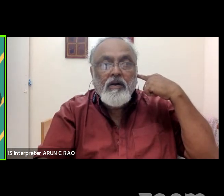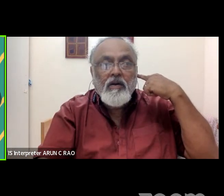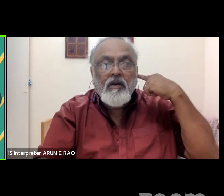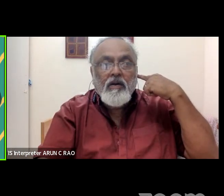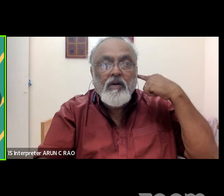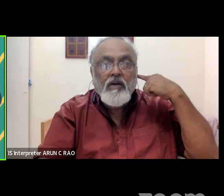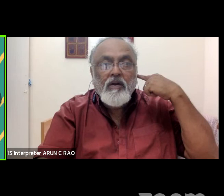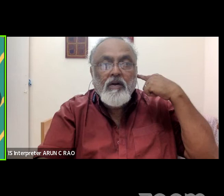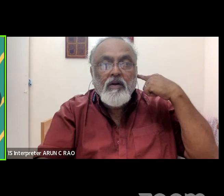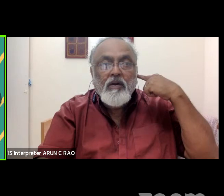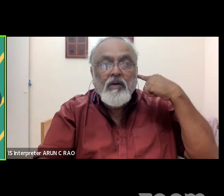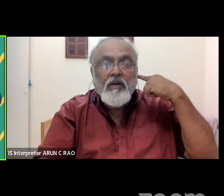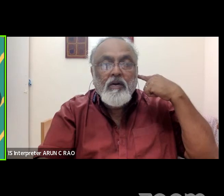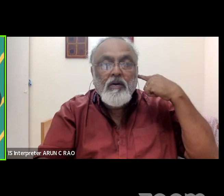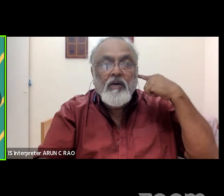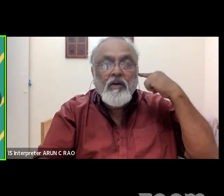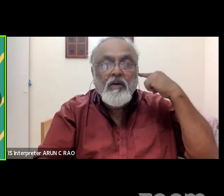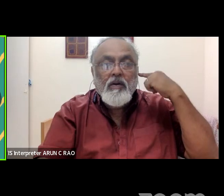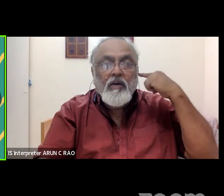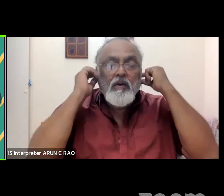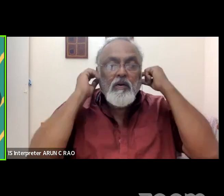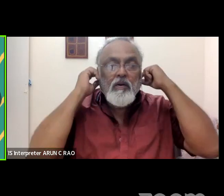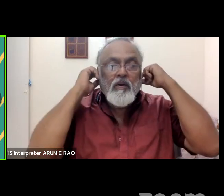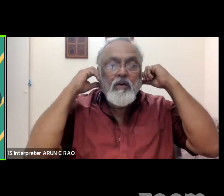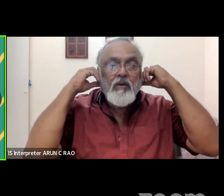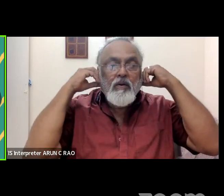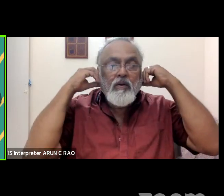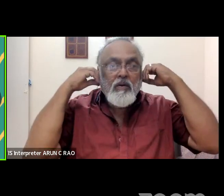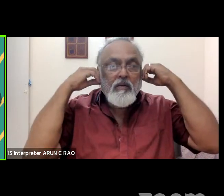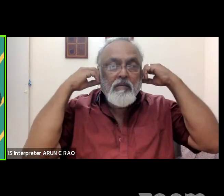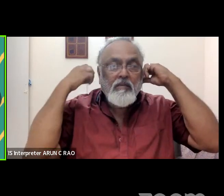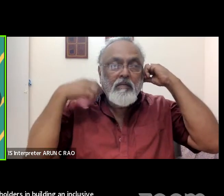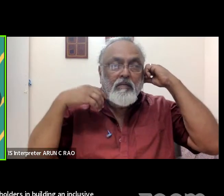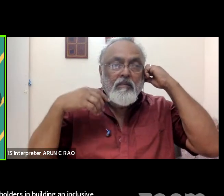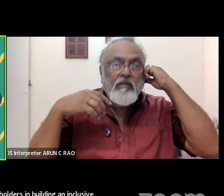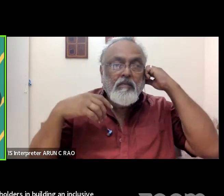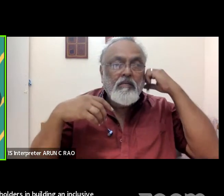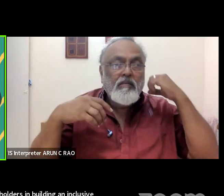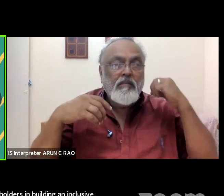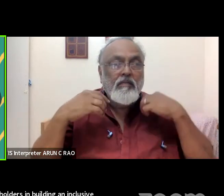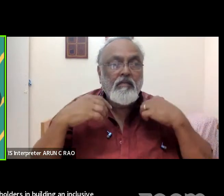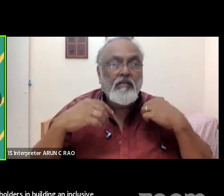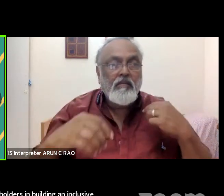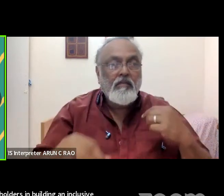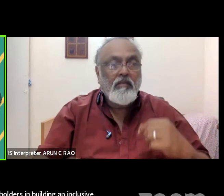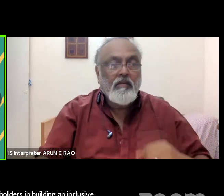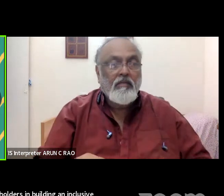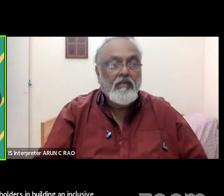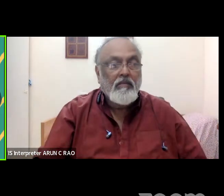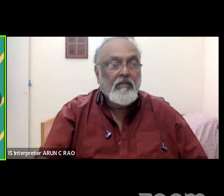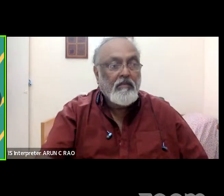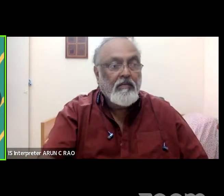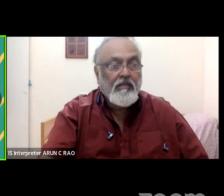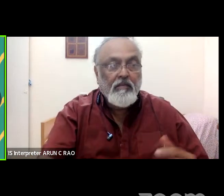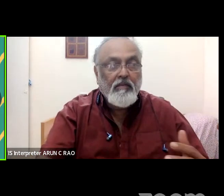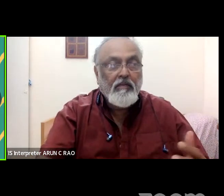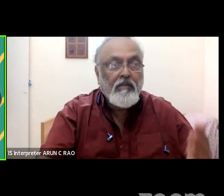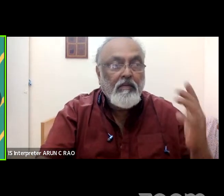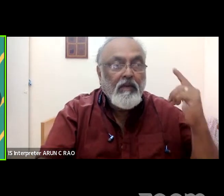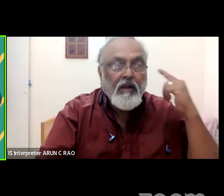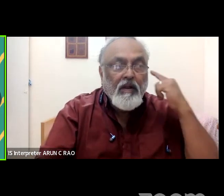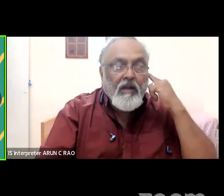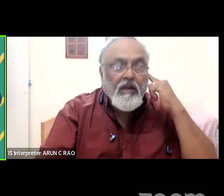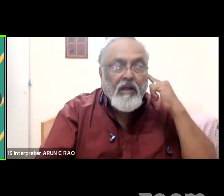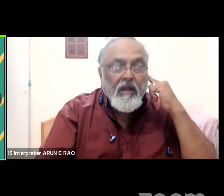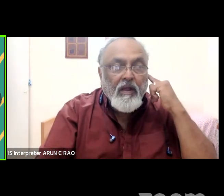in building an inclusive city. And so a big task is really in ensuring their participation and their